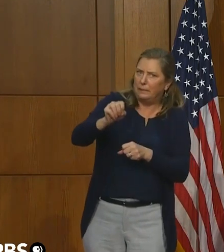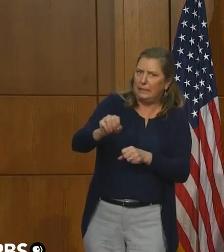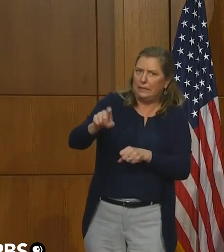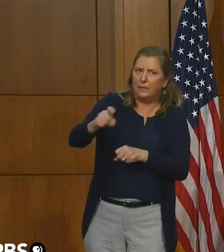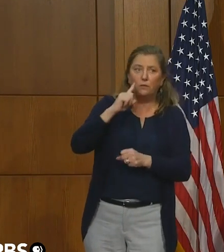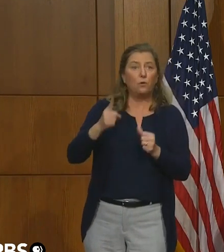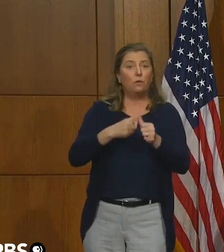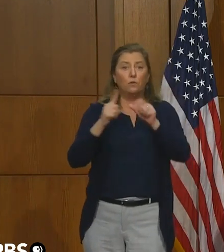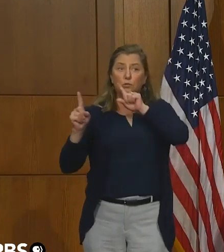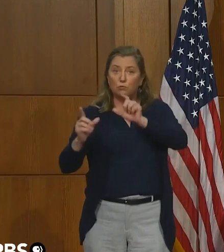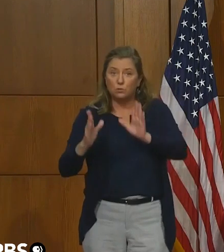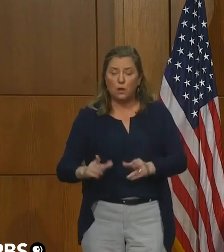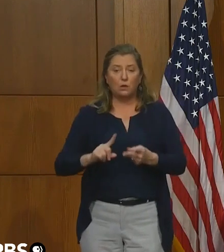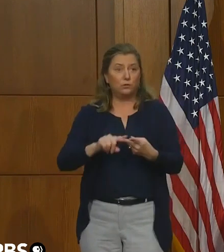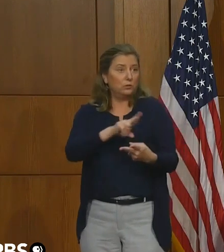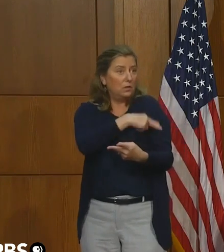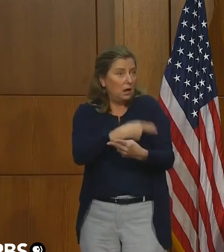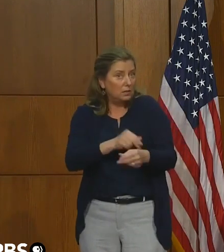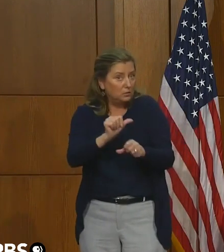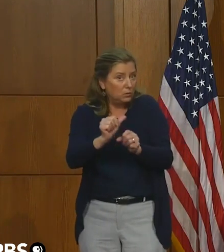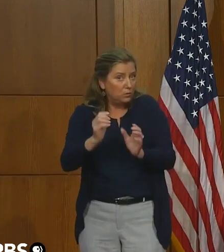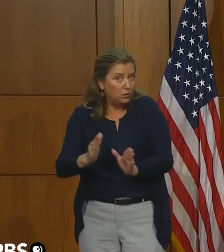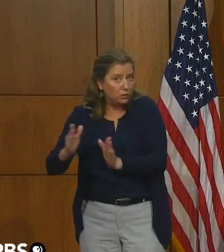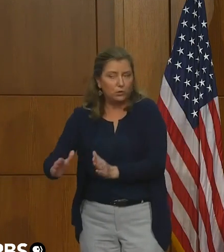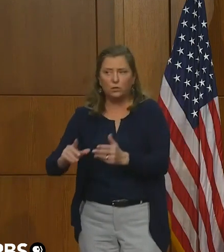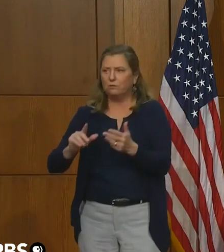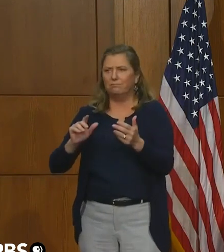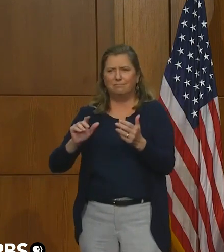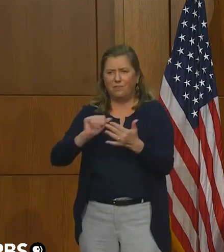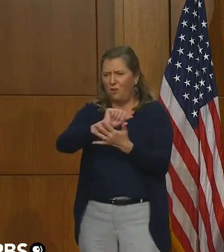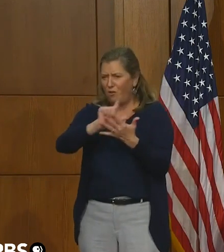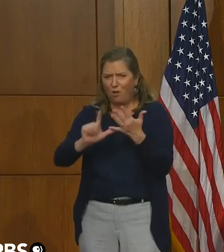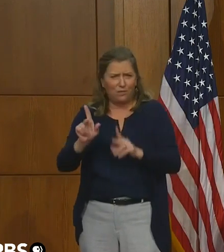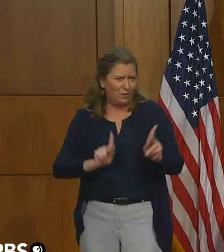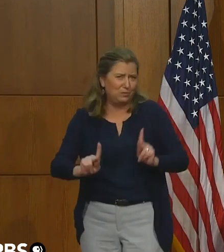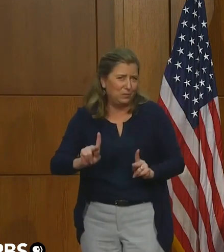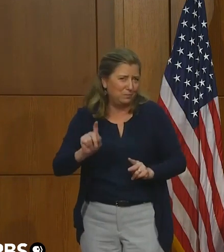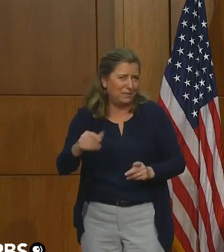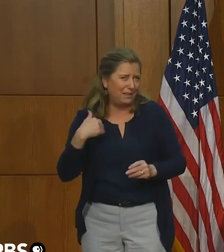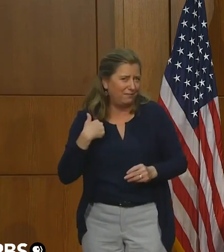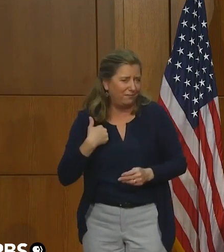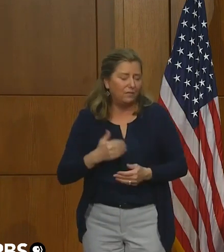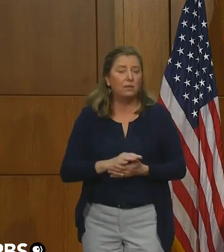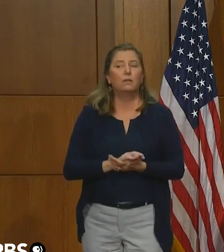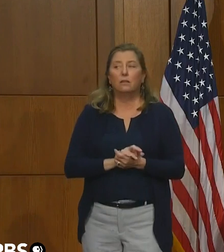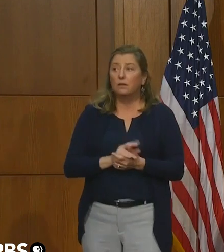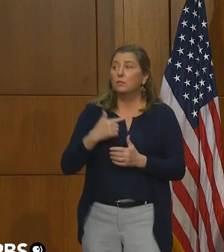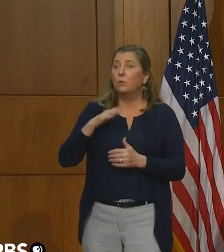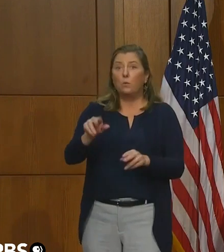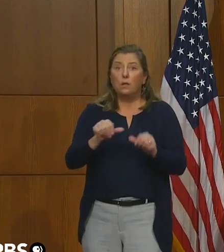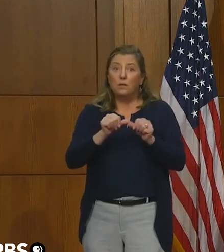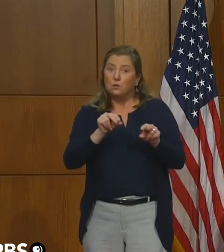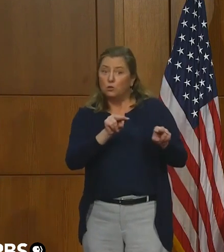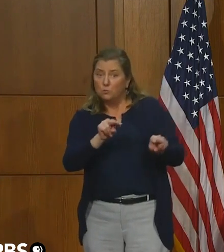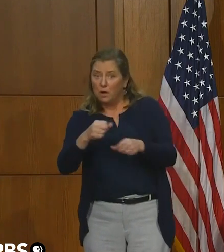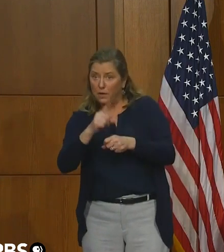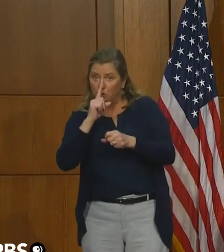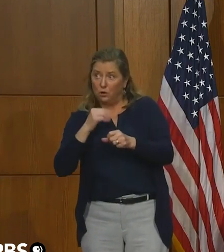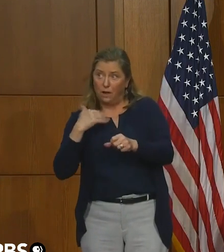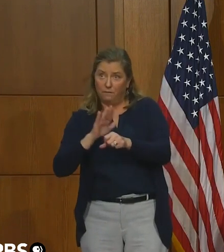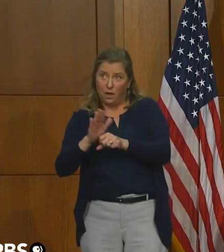for our first responders, our hospital workers, all of these individuals. So we'll continue to monitor that, but